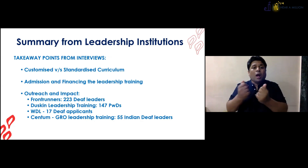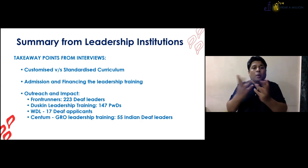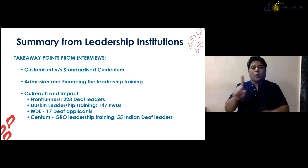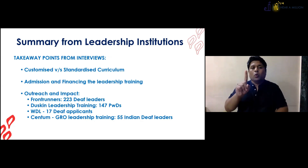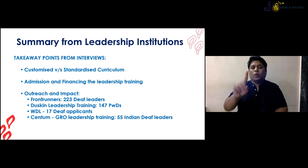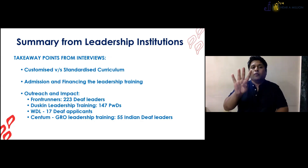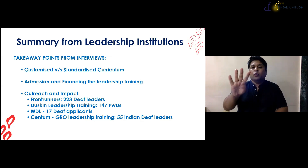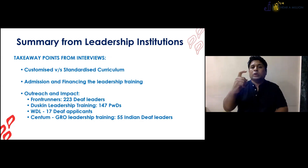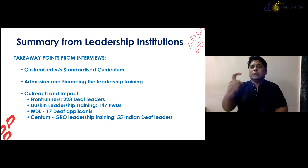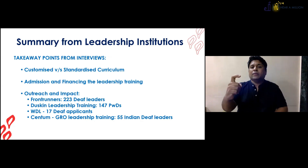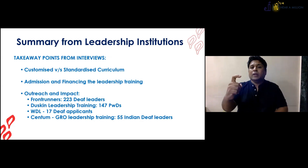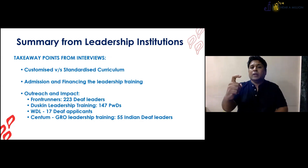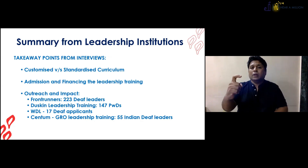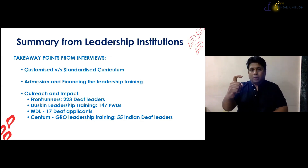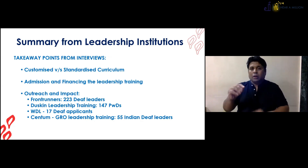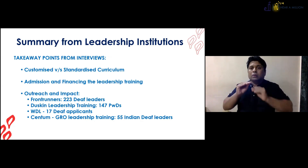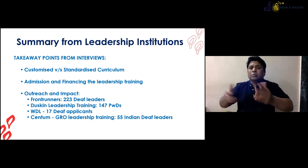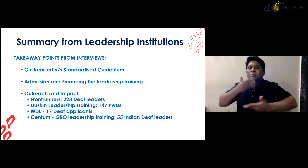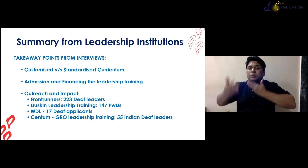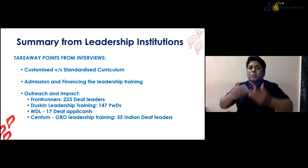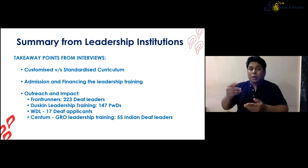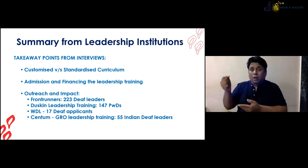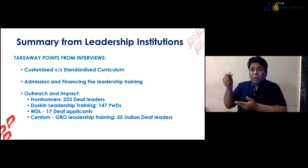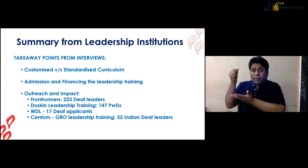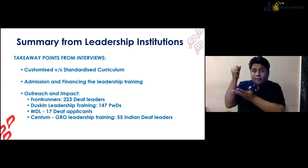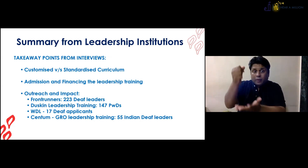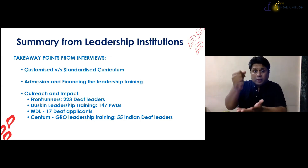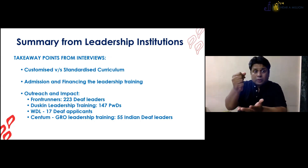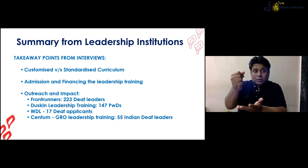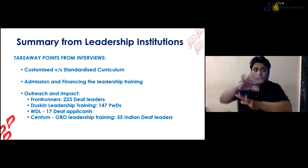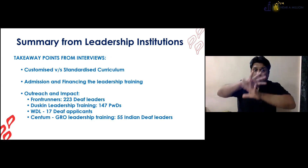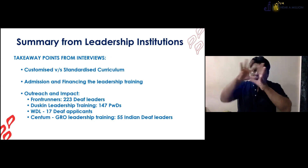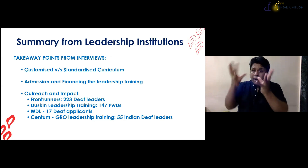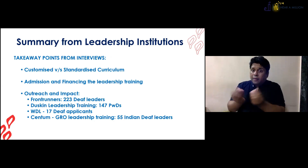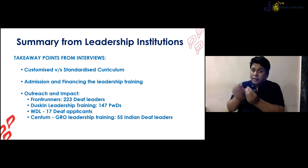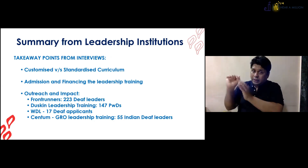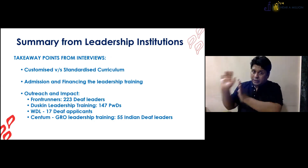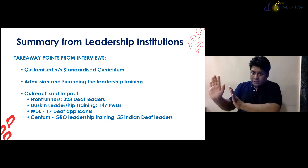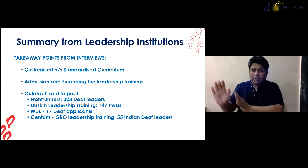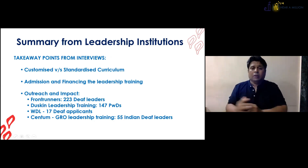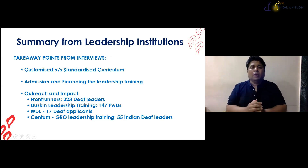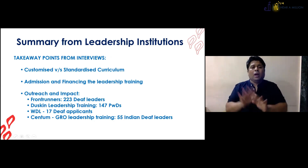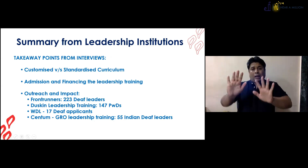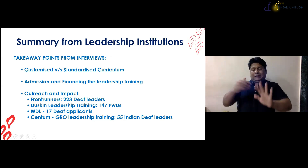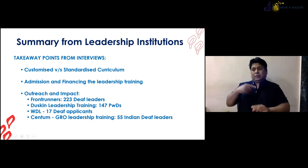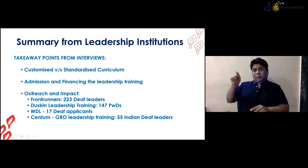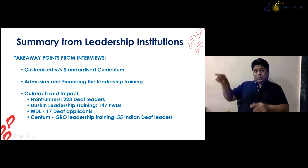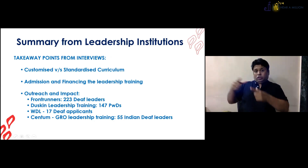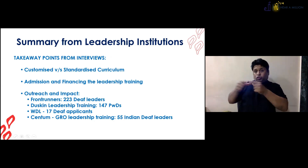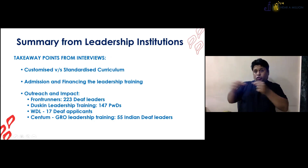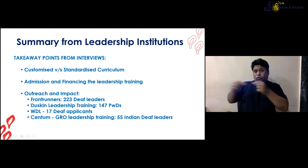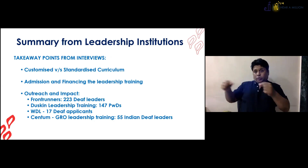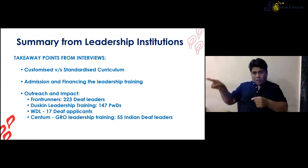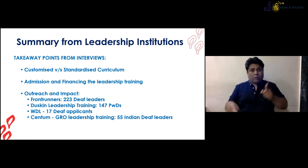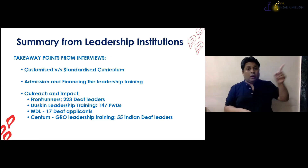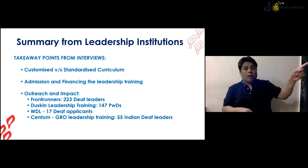clear number, but they already have 147 people who they have trained, and they also have a grant for